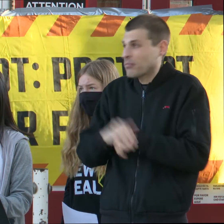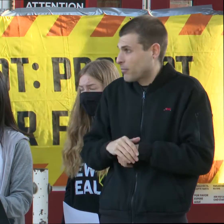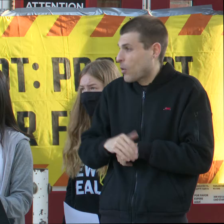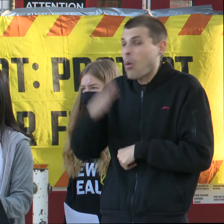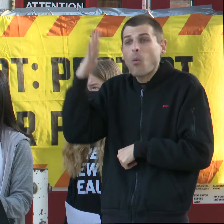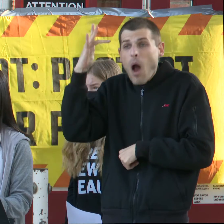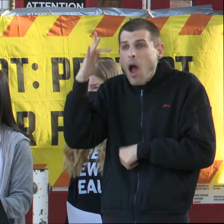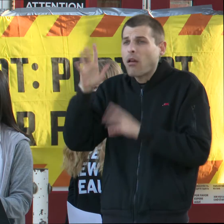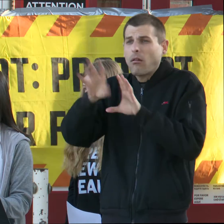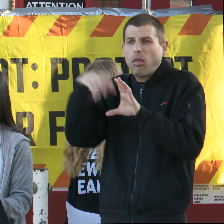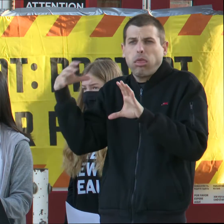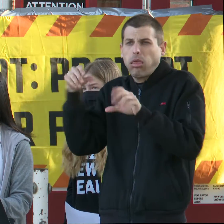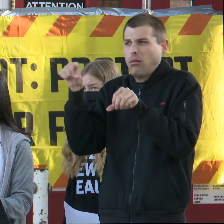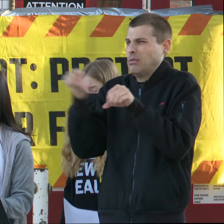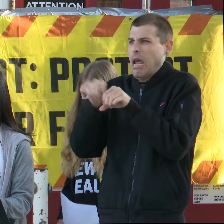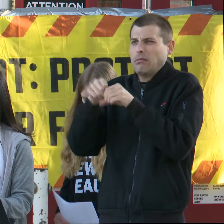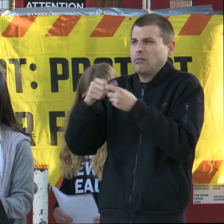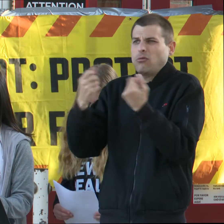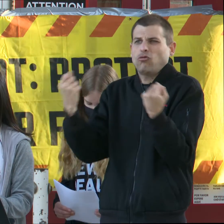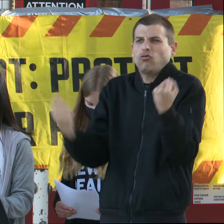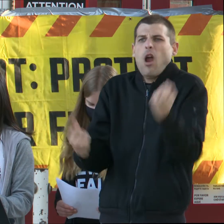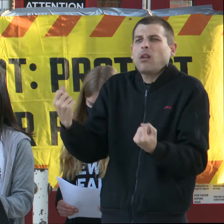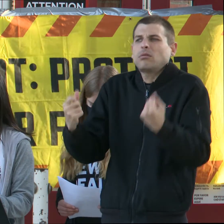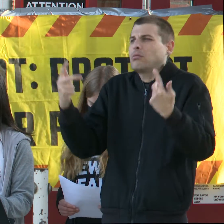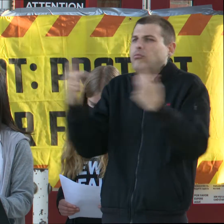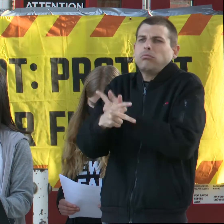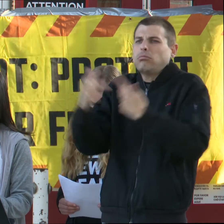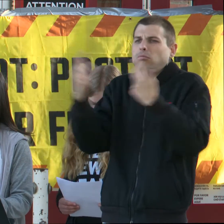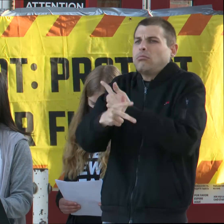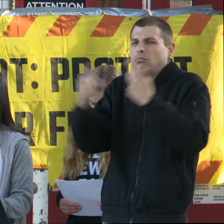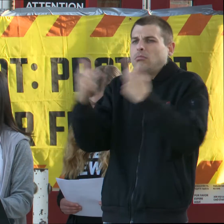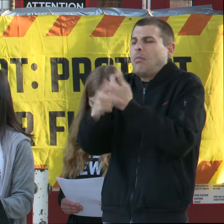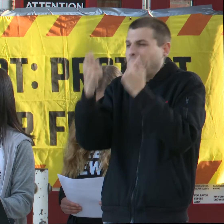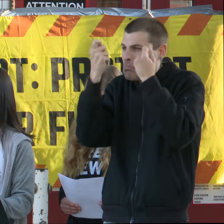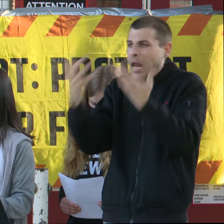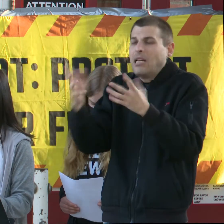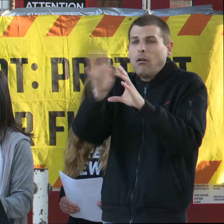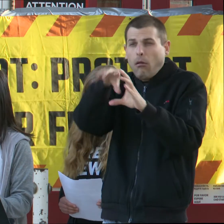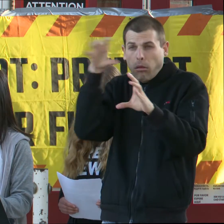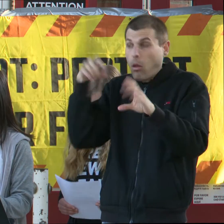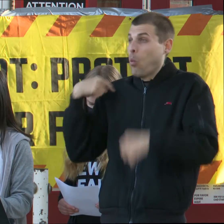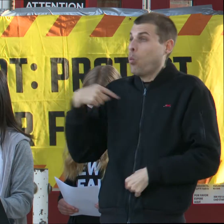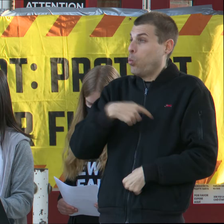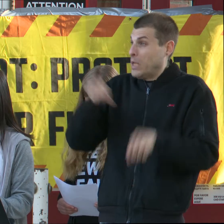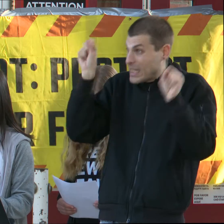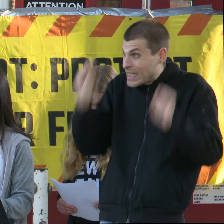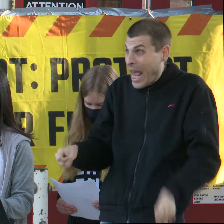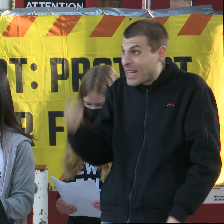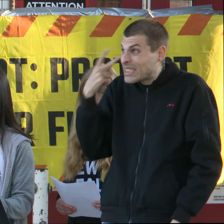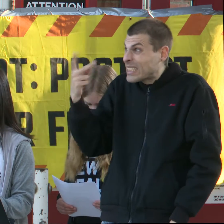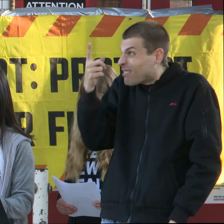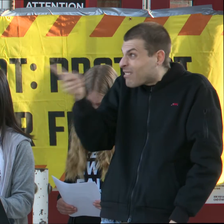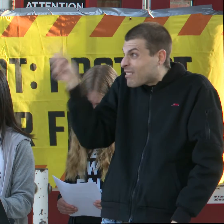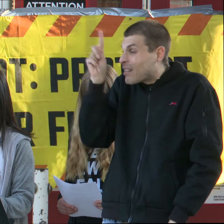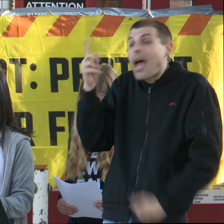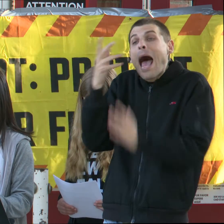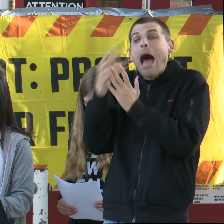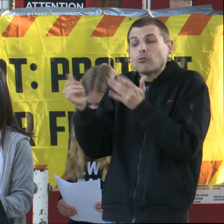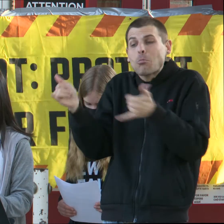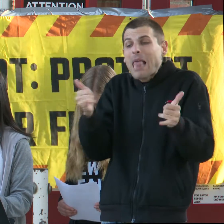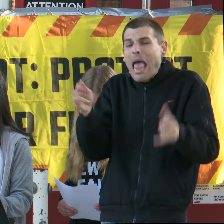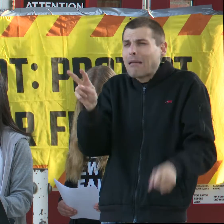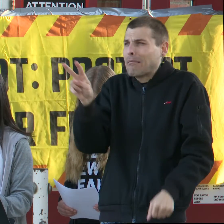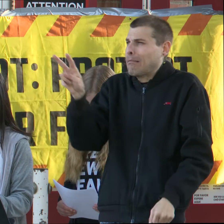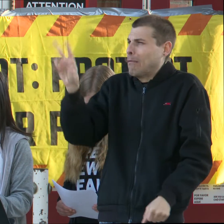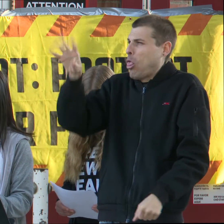diesel trucks pass by the building every single day. And because of their emissions, we could literally see the smog in the air during recess. And